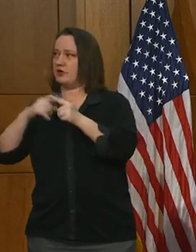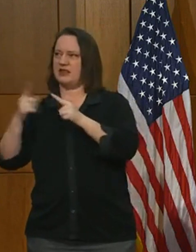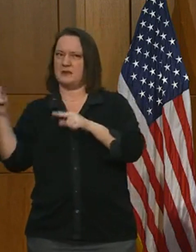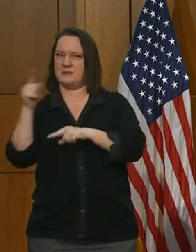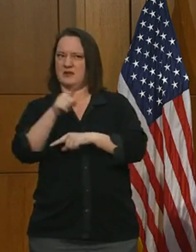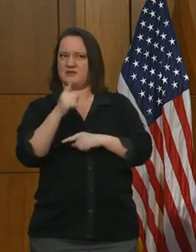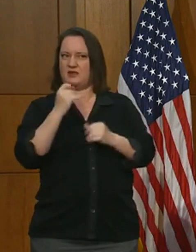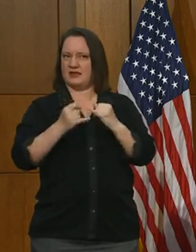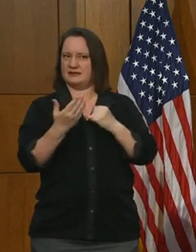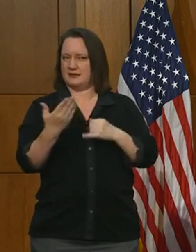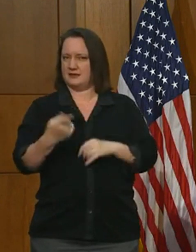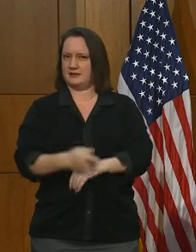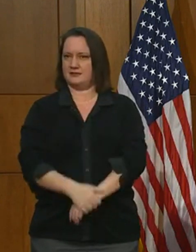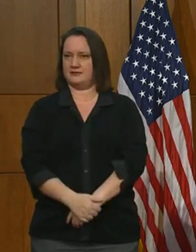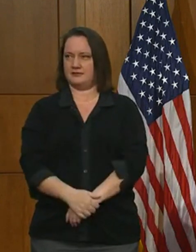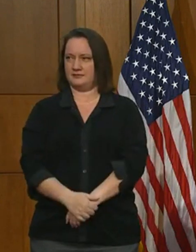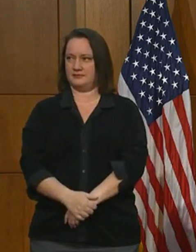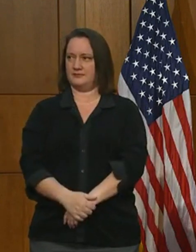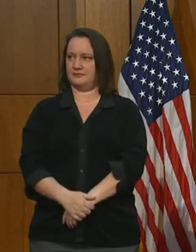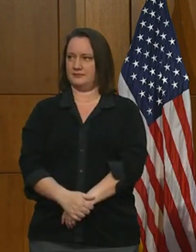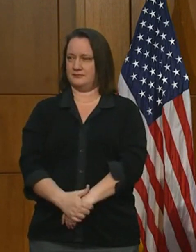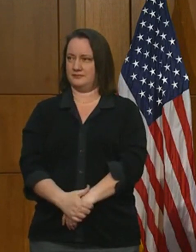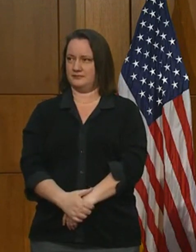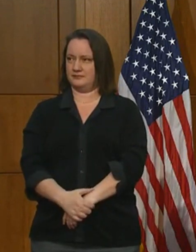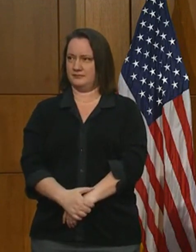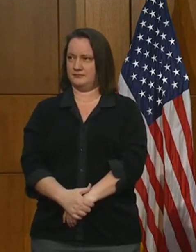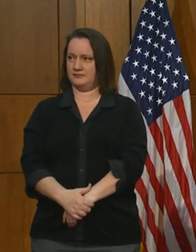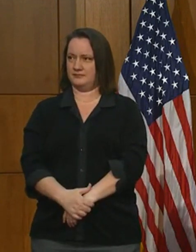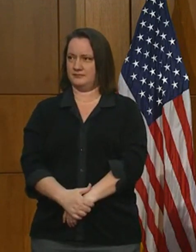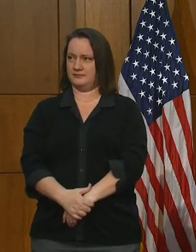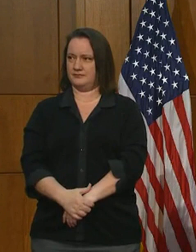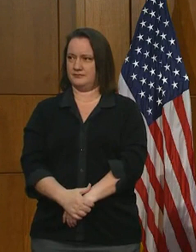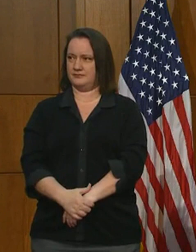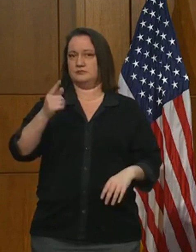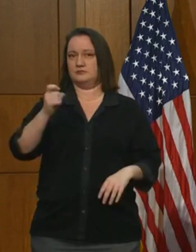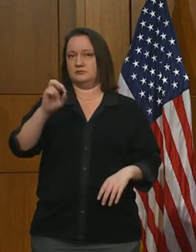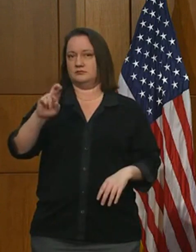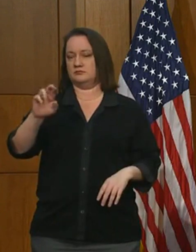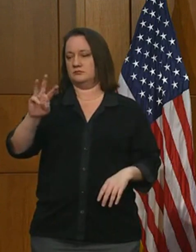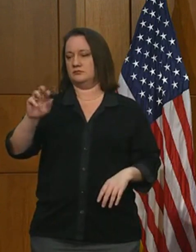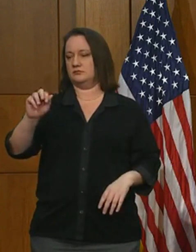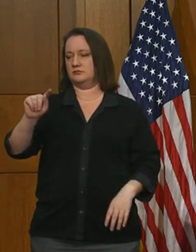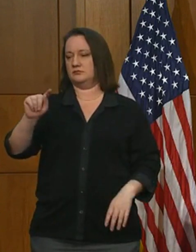to the last one. Yeah, Roger Watson with the Farmville Herald.